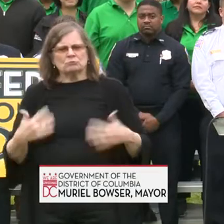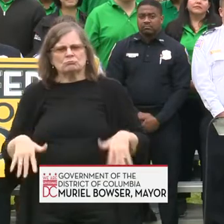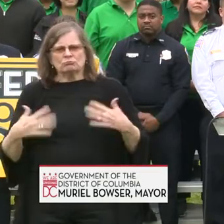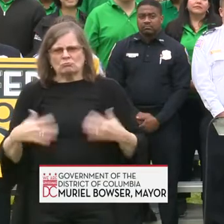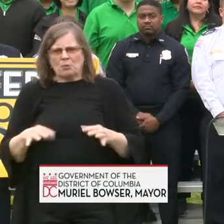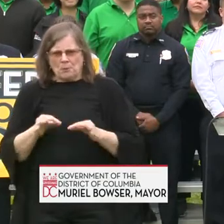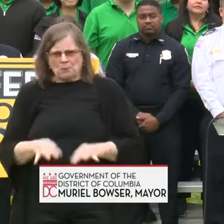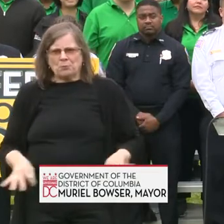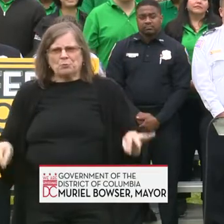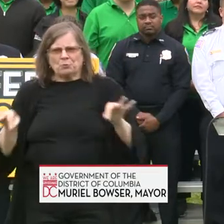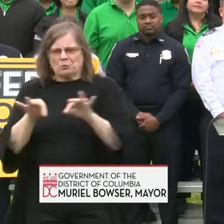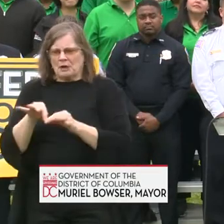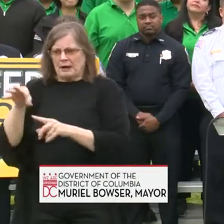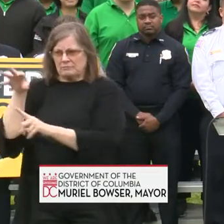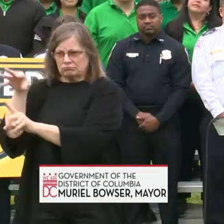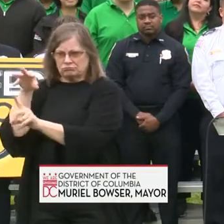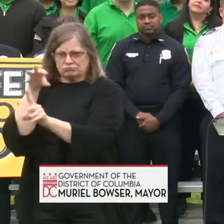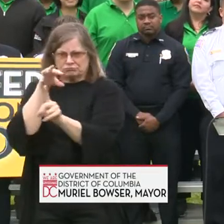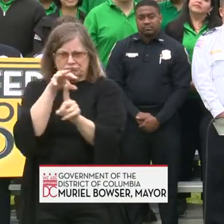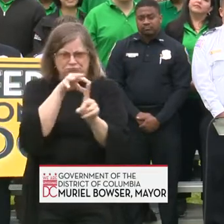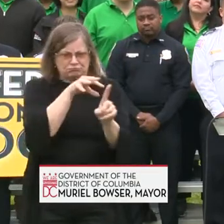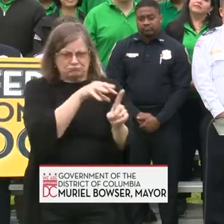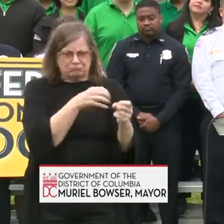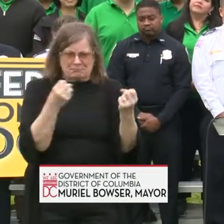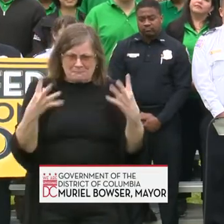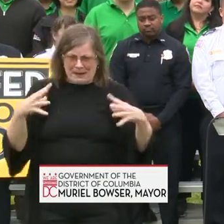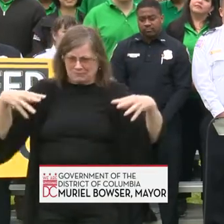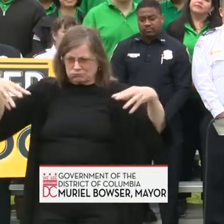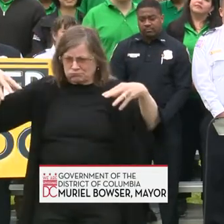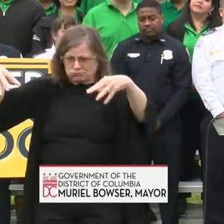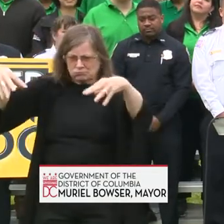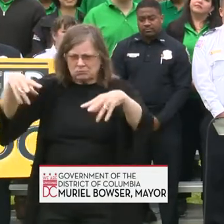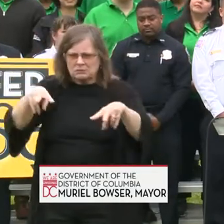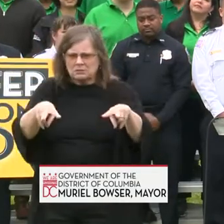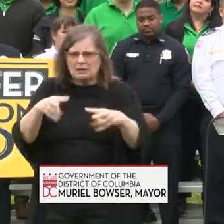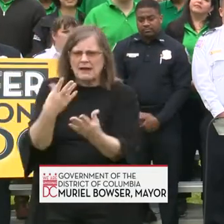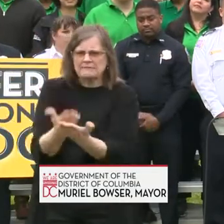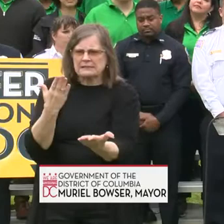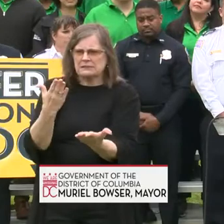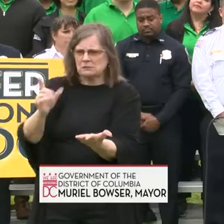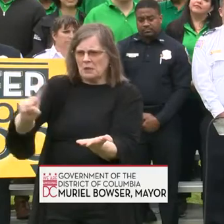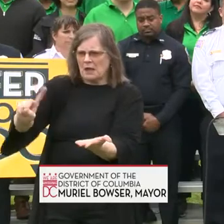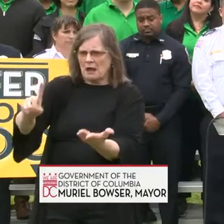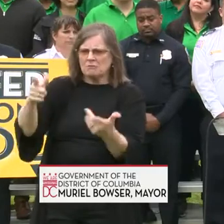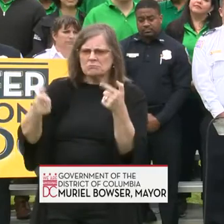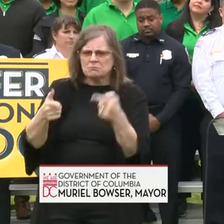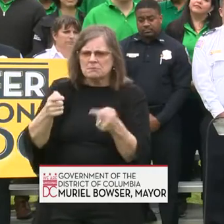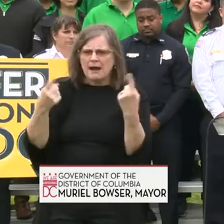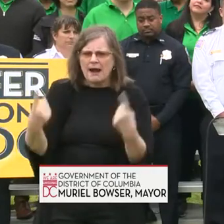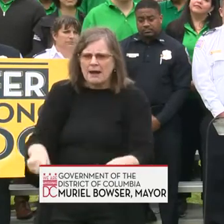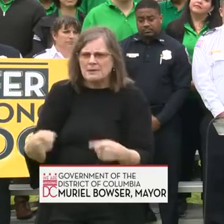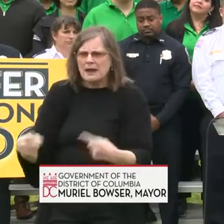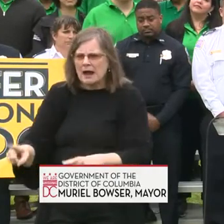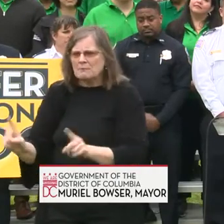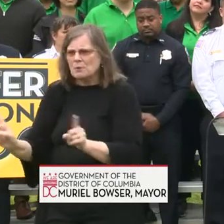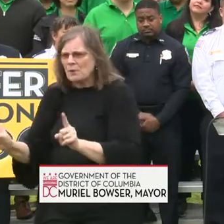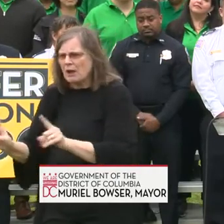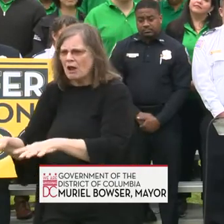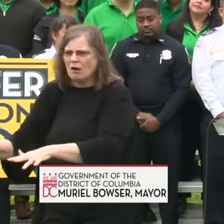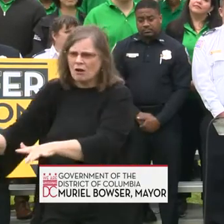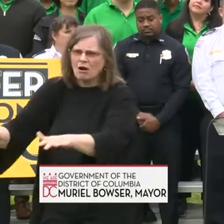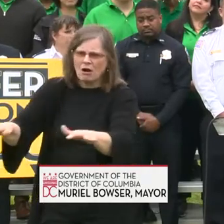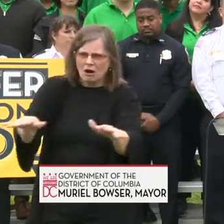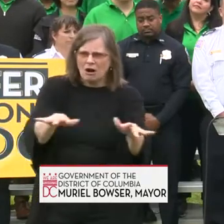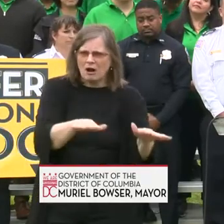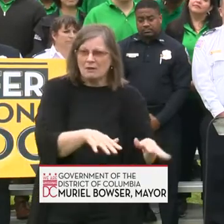is to solving crime. From violent crimes to property crimes. When we have clear video, it